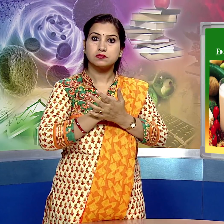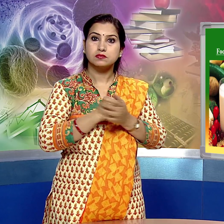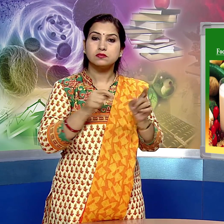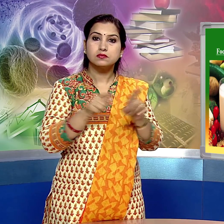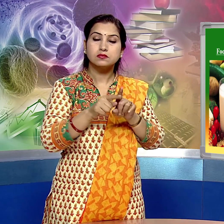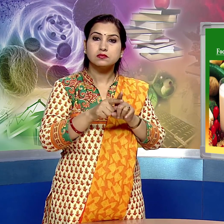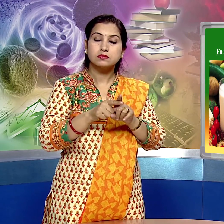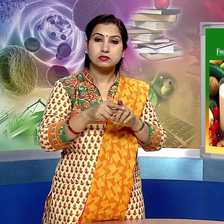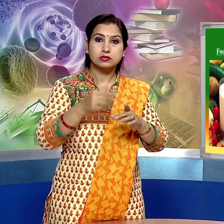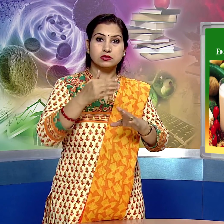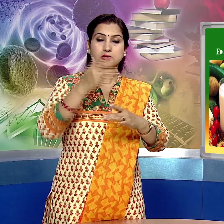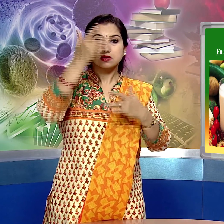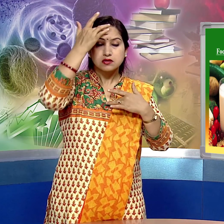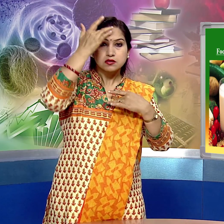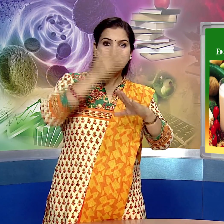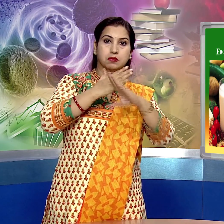It provides resistance to disease.